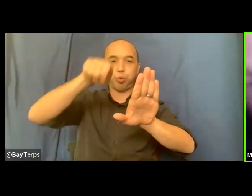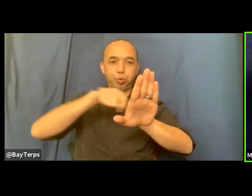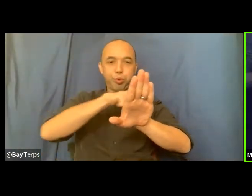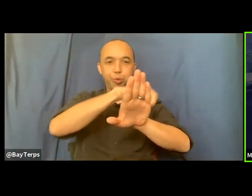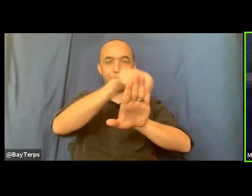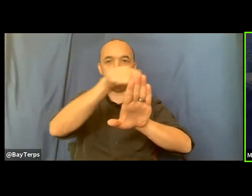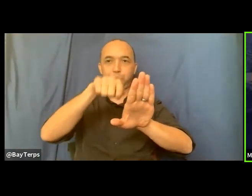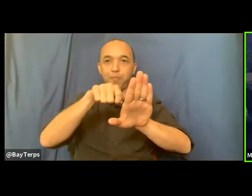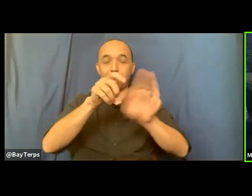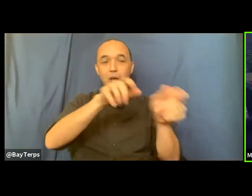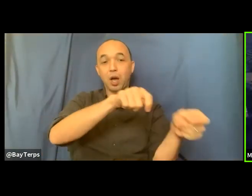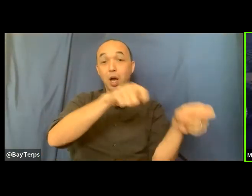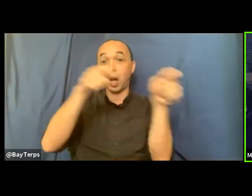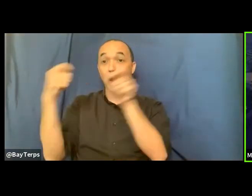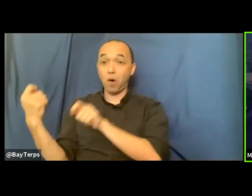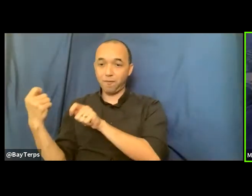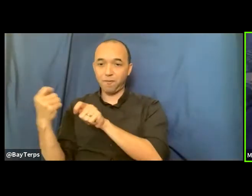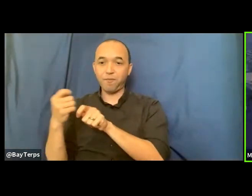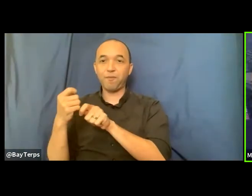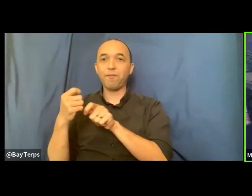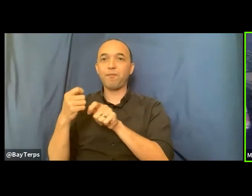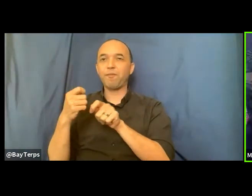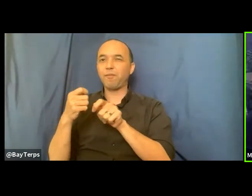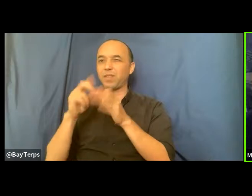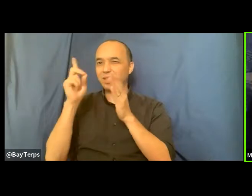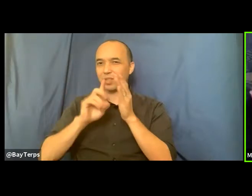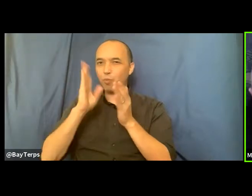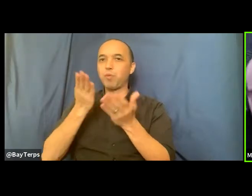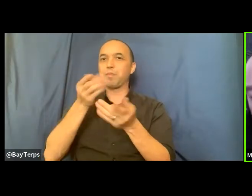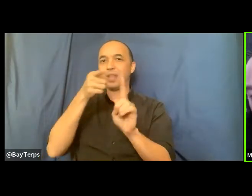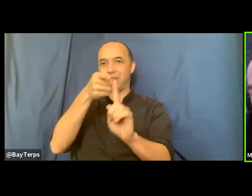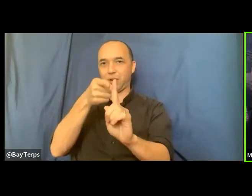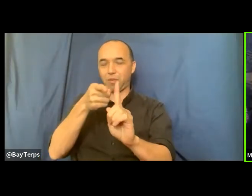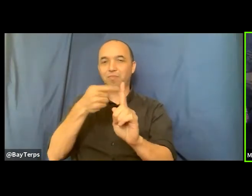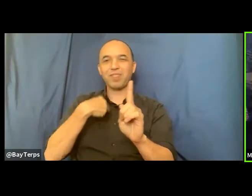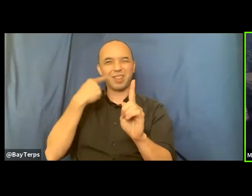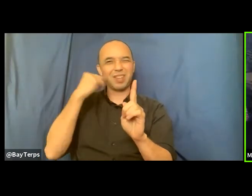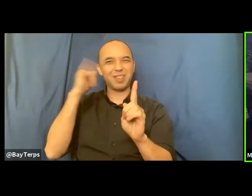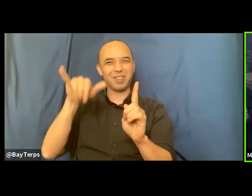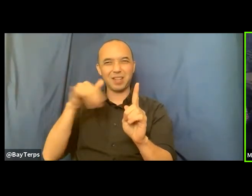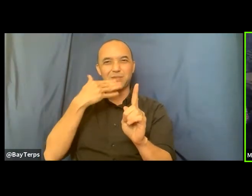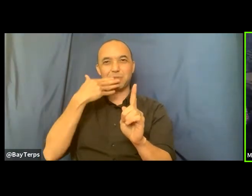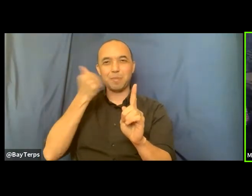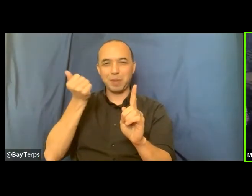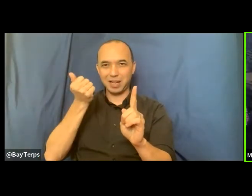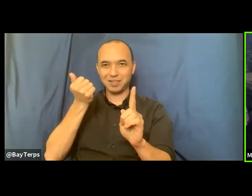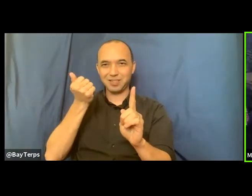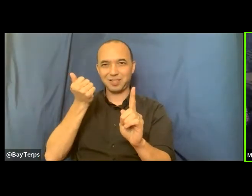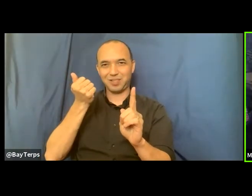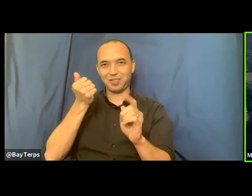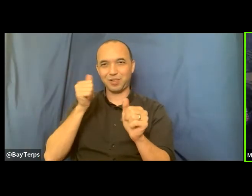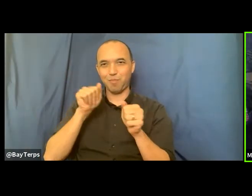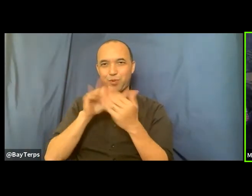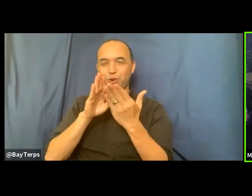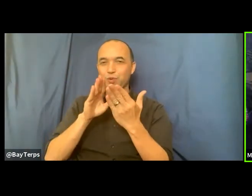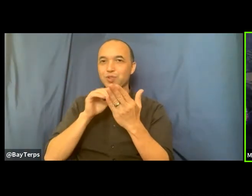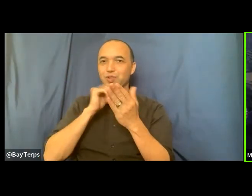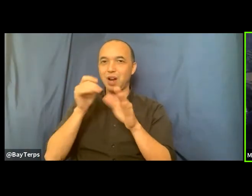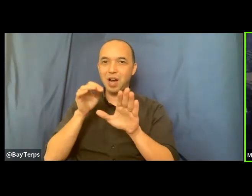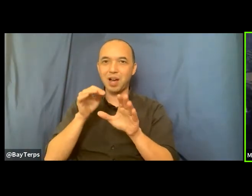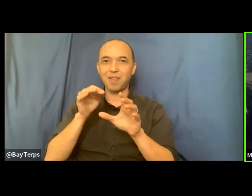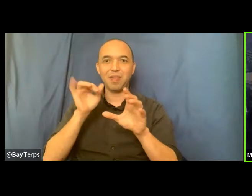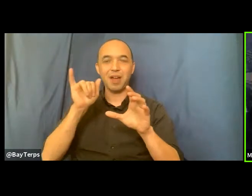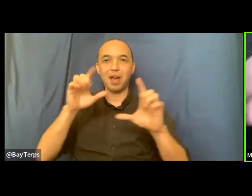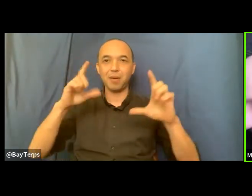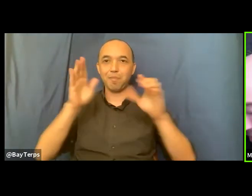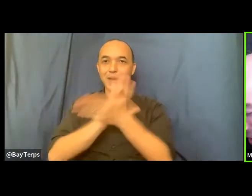pumpkin. I think that's the quickest method of transferring and much better than tediously making pinholes